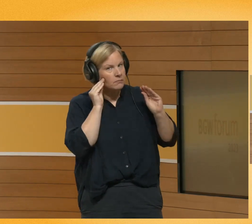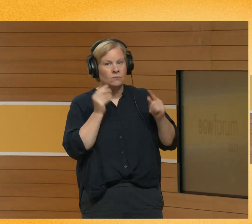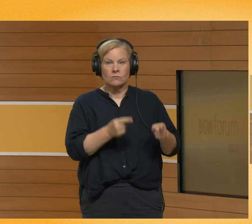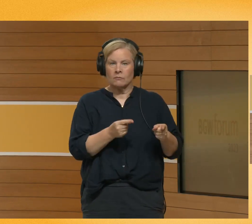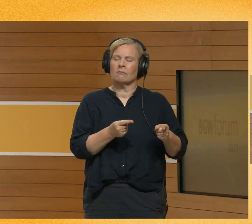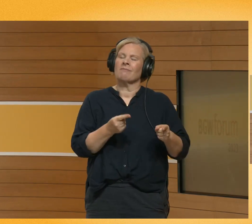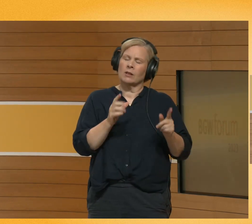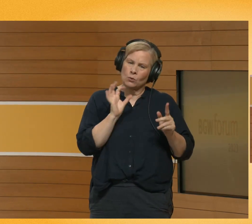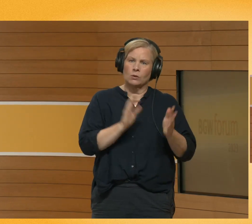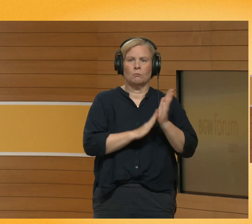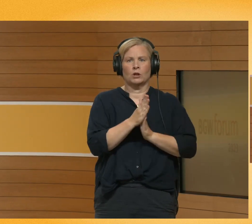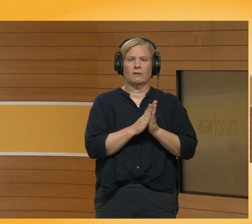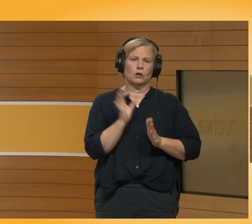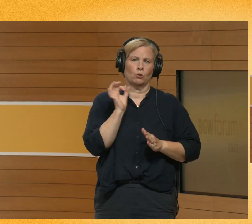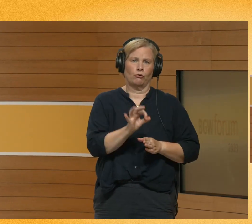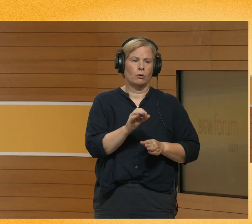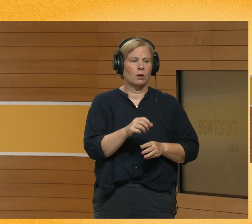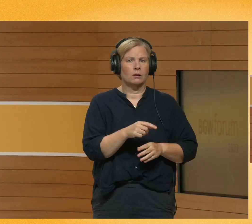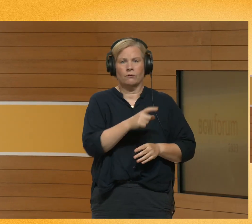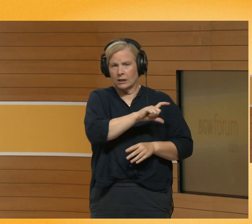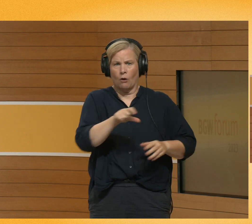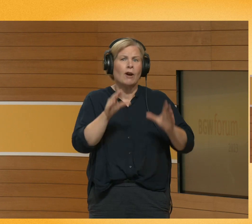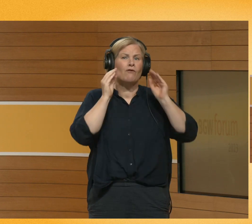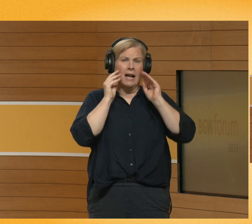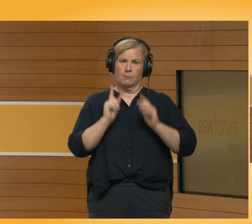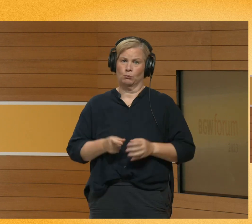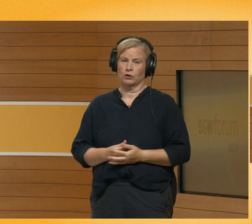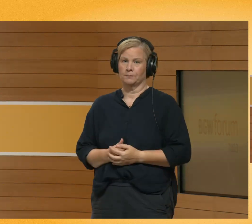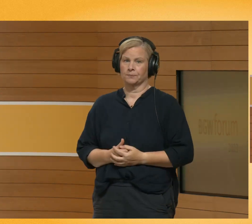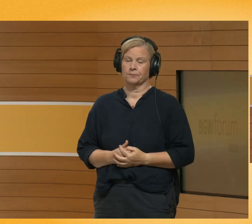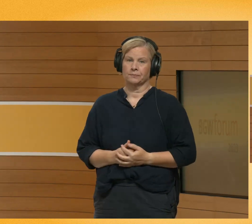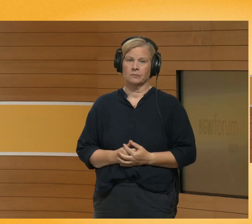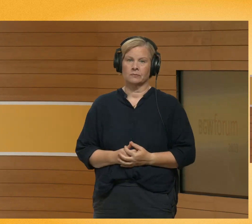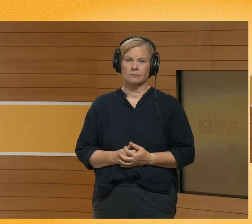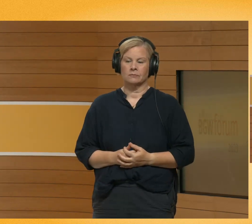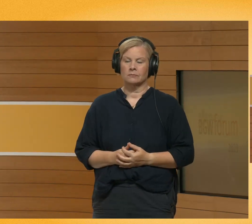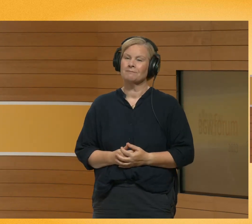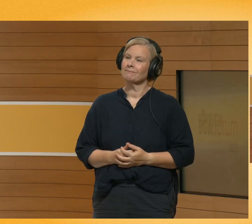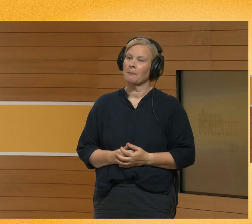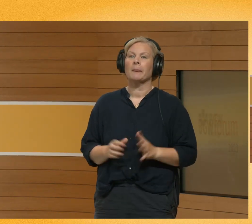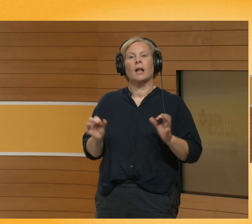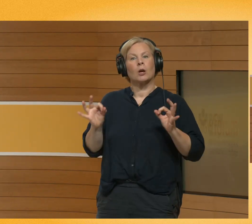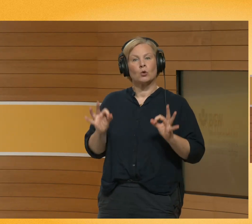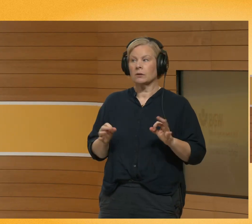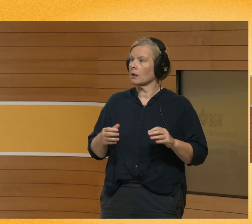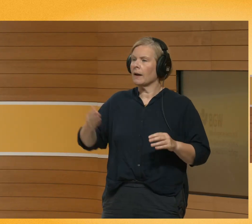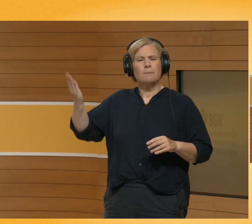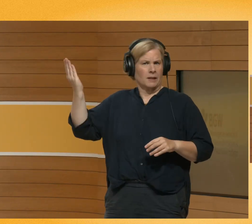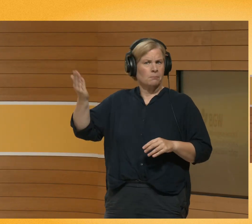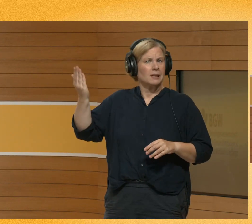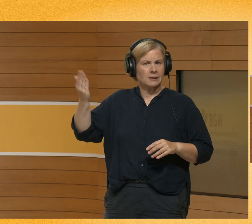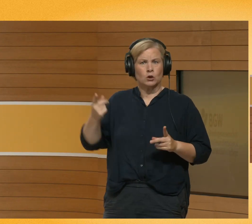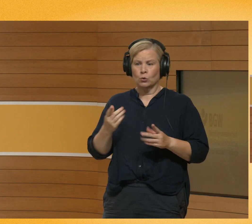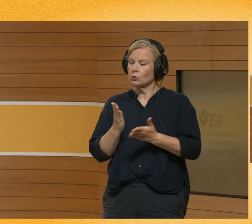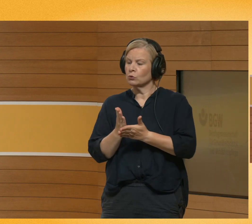Yeah. And now I mentioned it in the presentation. The main aim or the main goal of